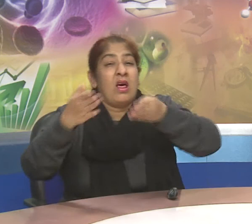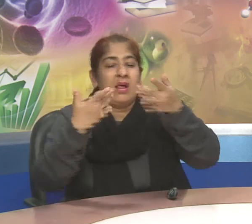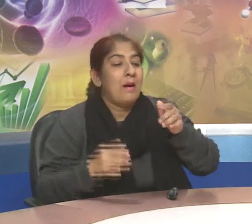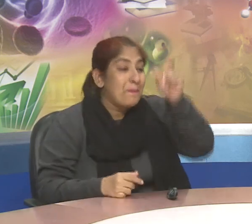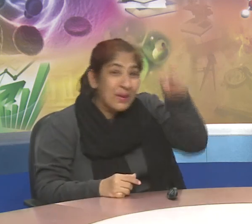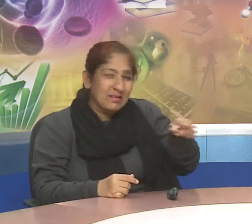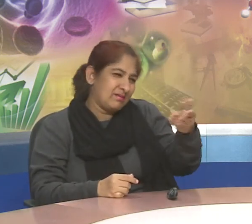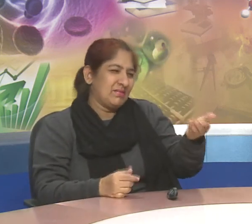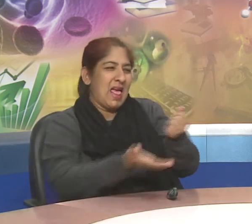Commission.